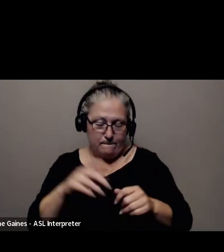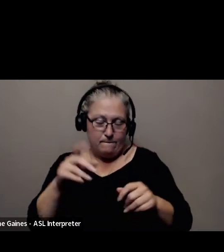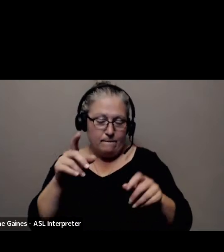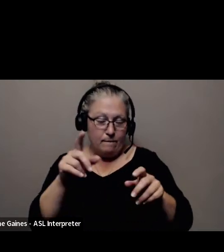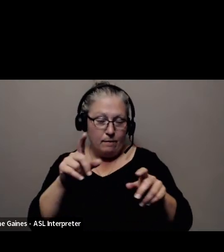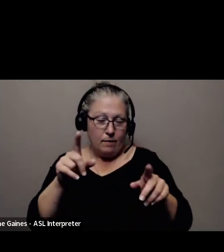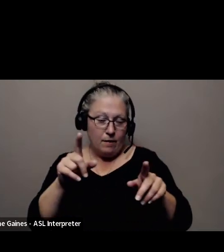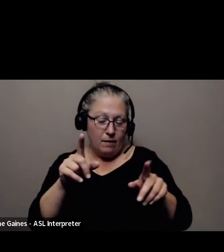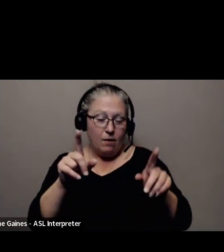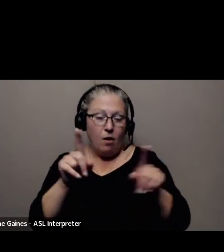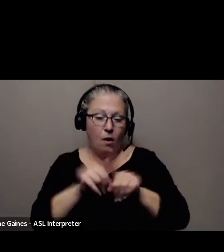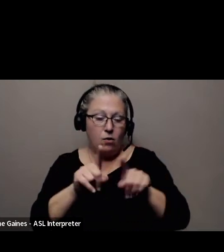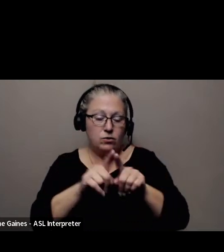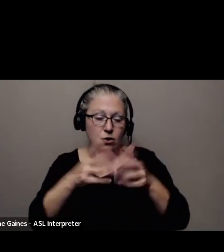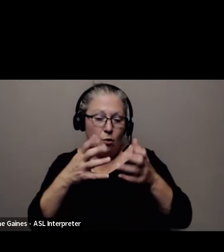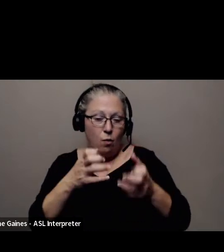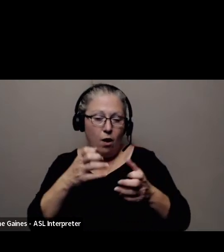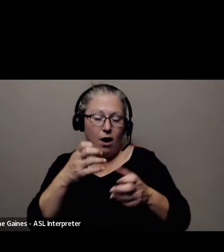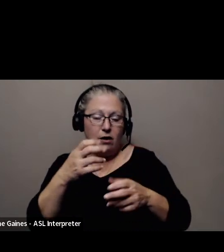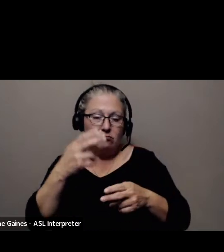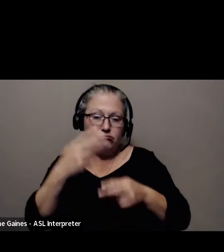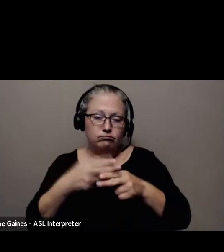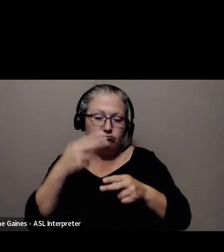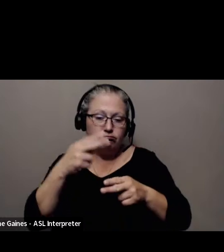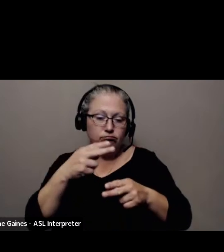to just acknowledge a lot of the